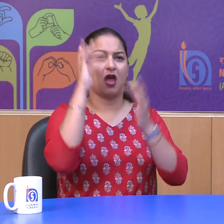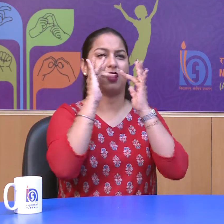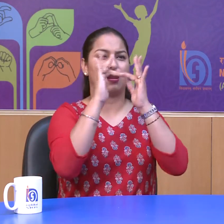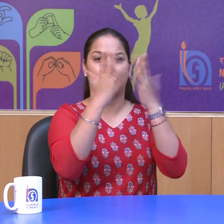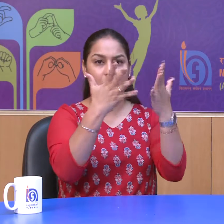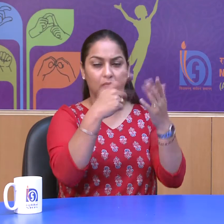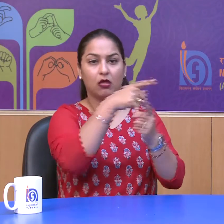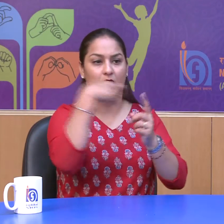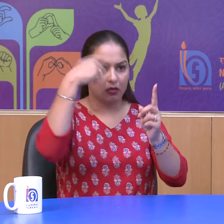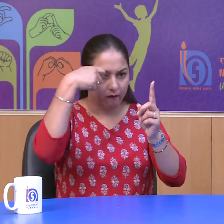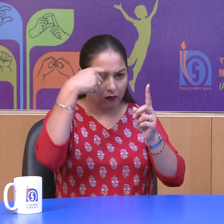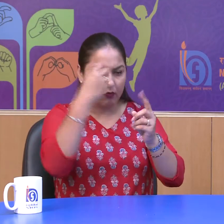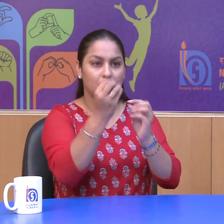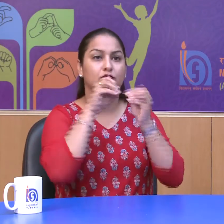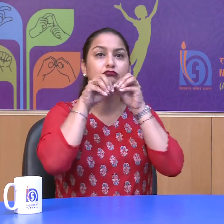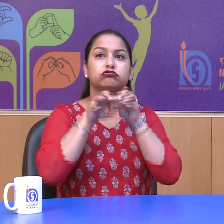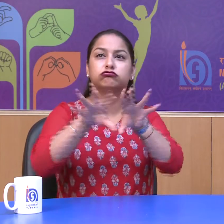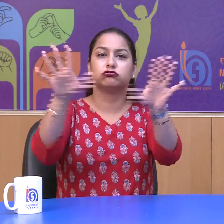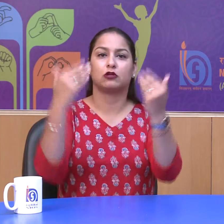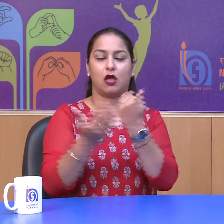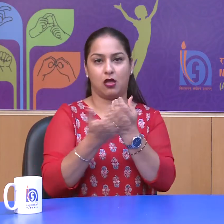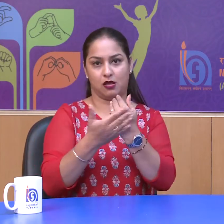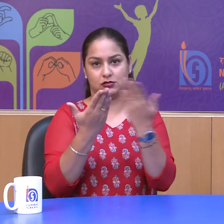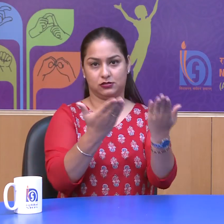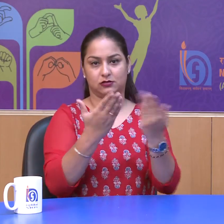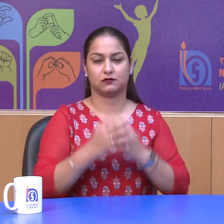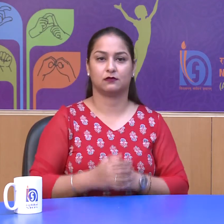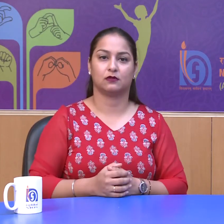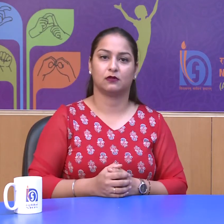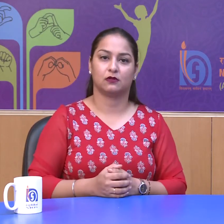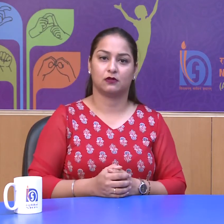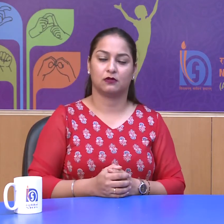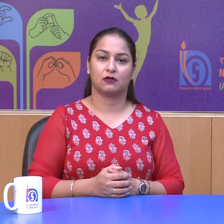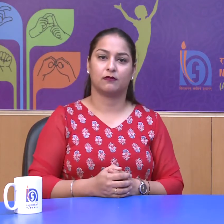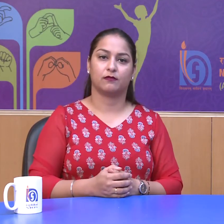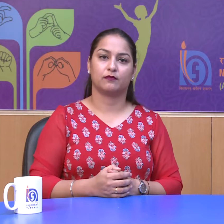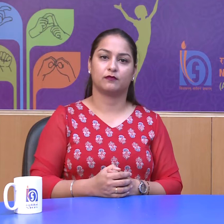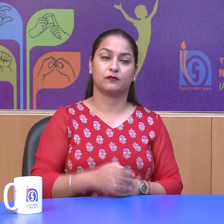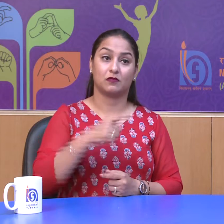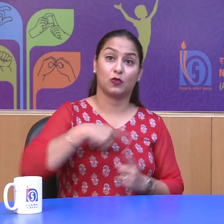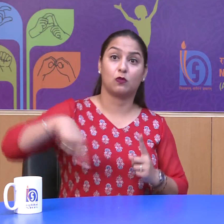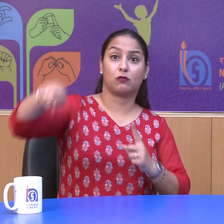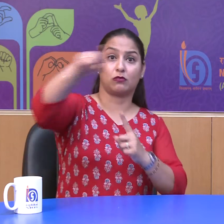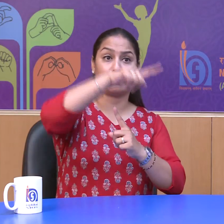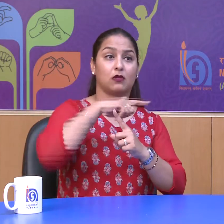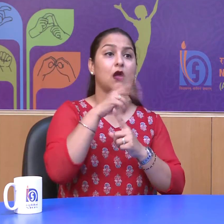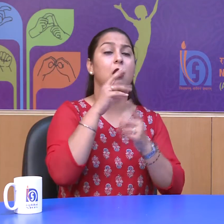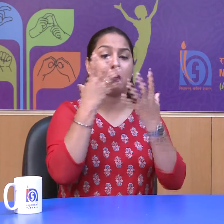help in converting views into the most representative public opinion and communicating